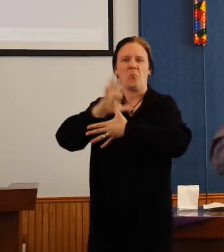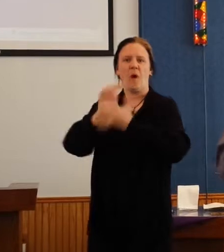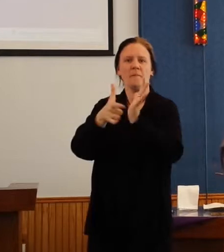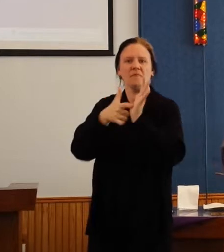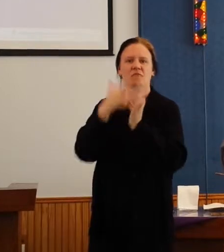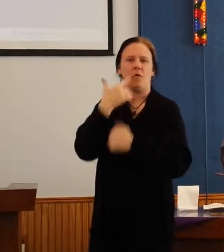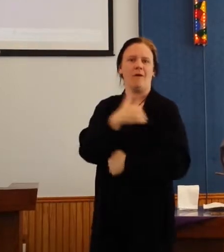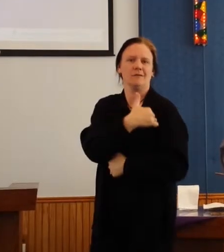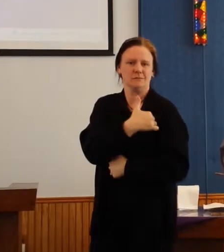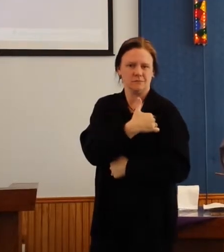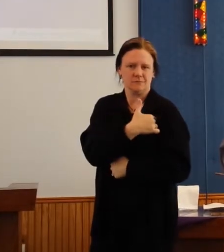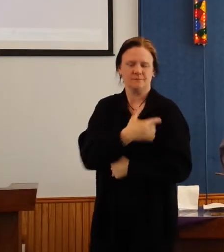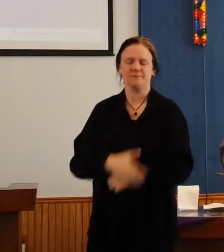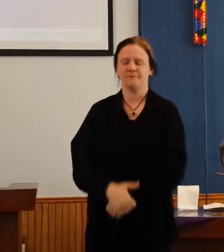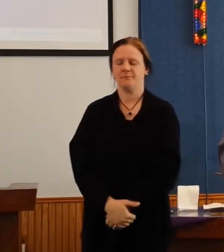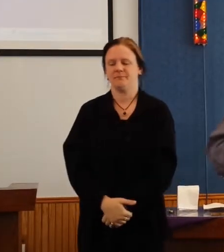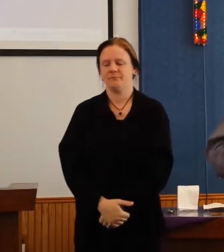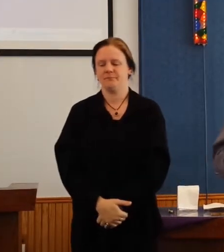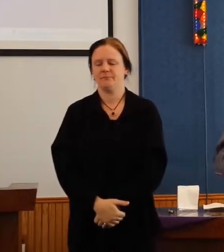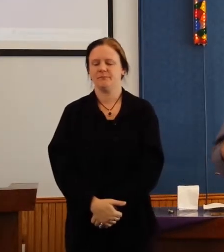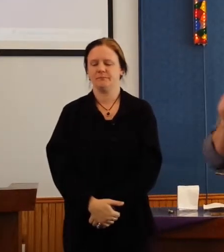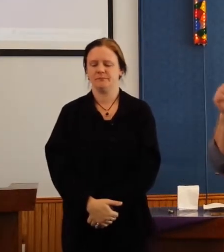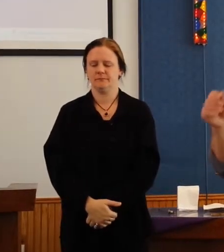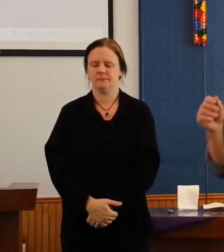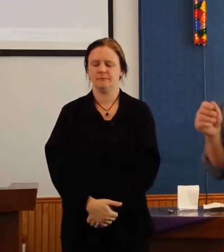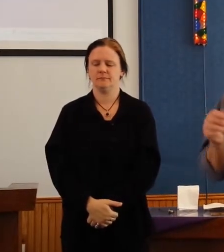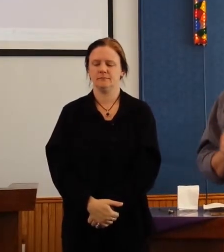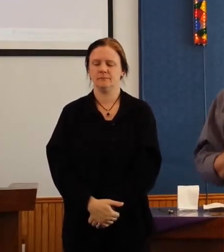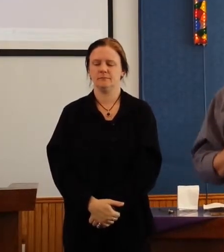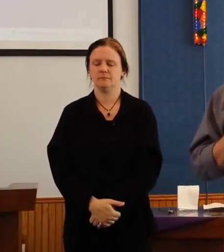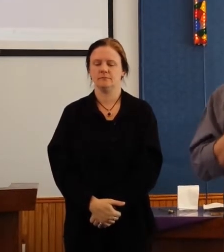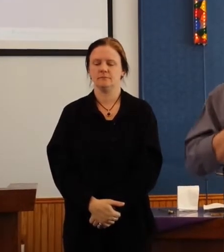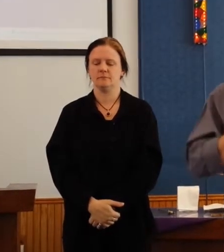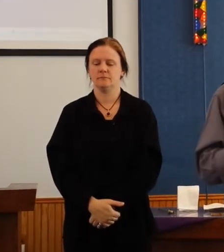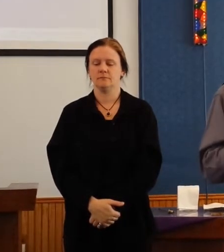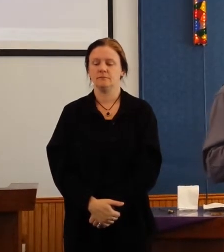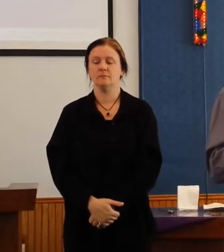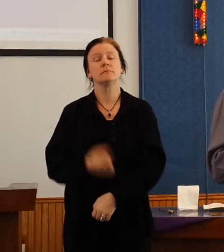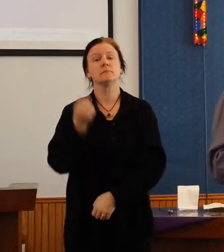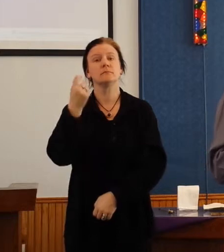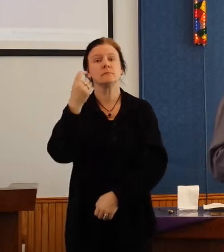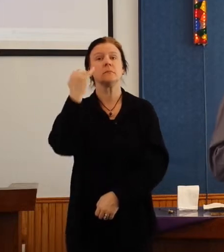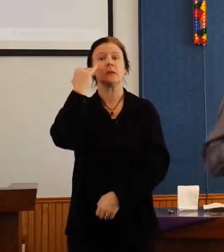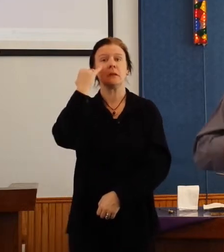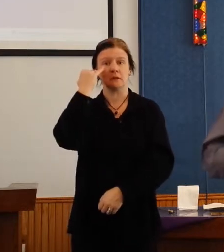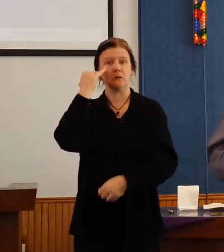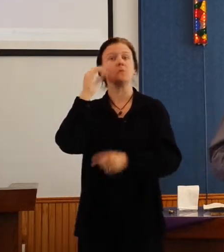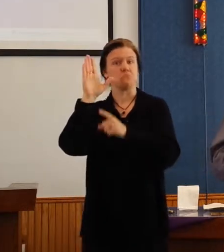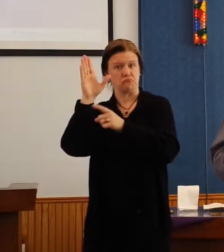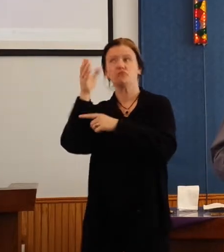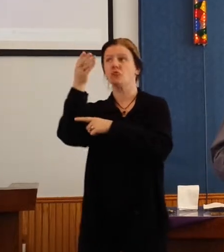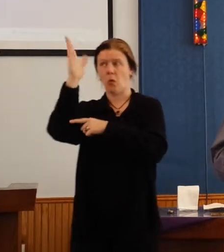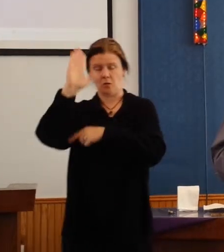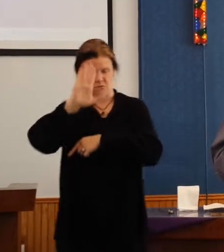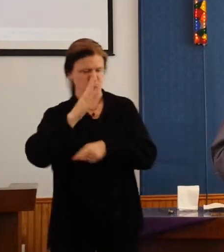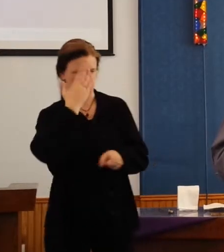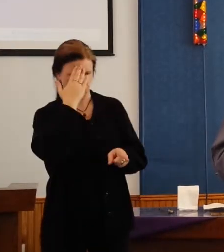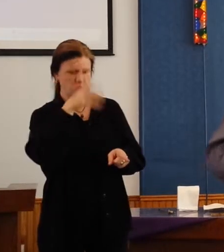this covenant with God. And in no uncertain terms, God promises a son to Abraham and